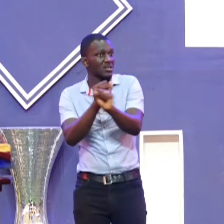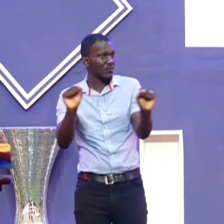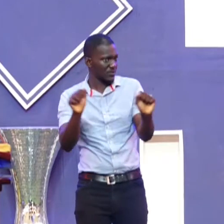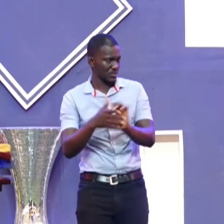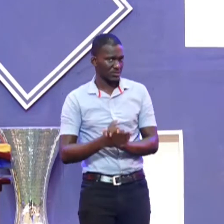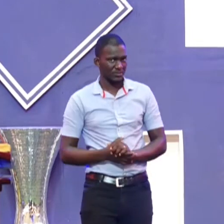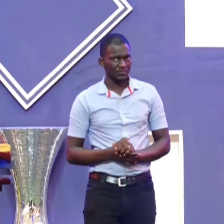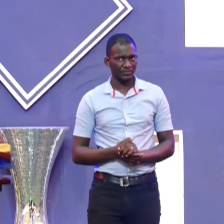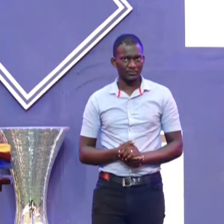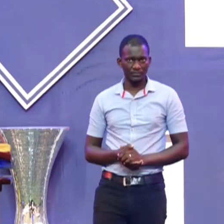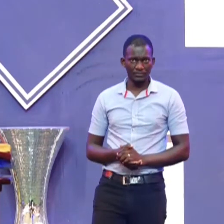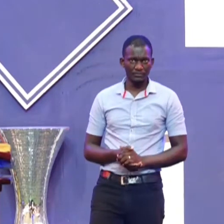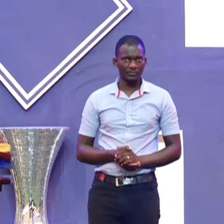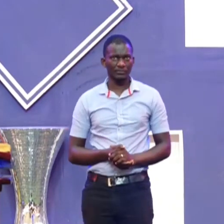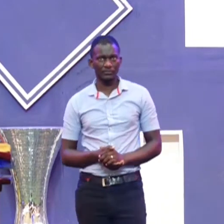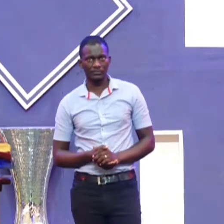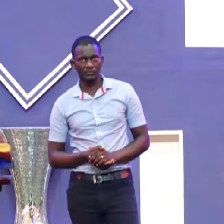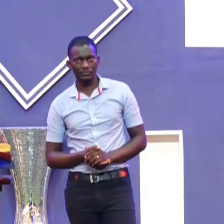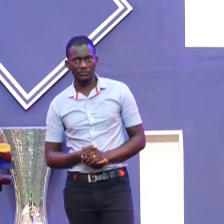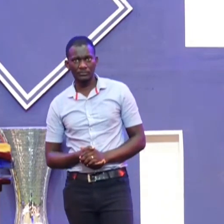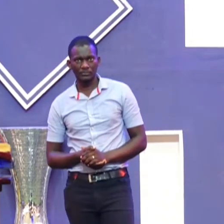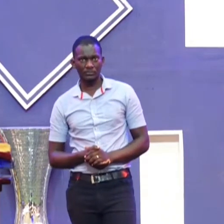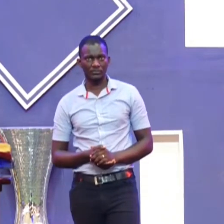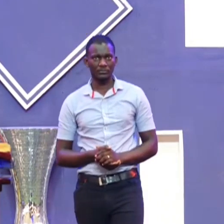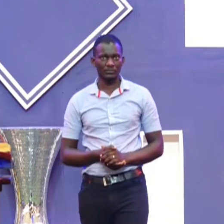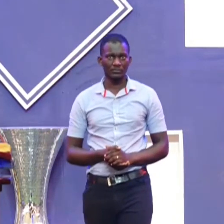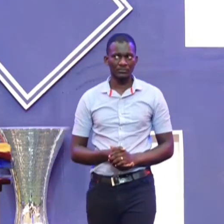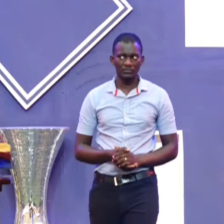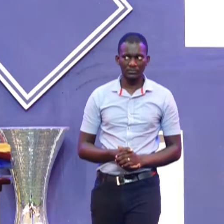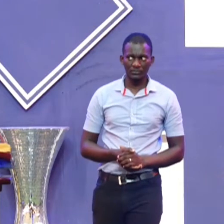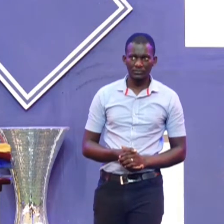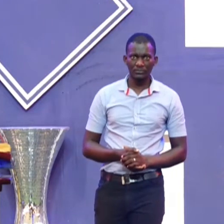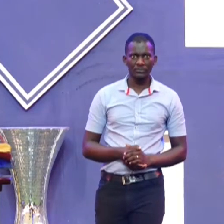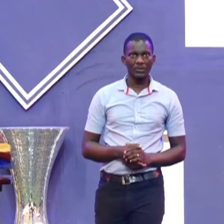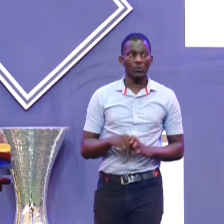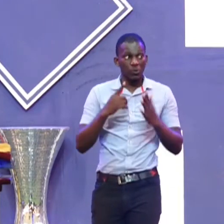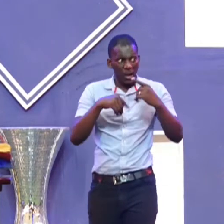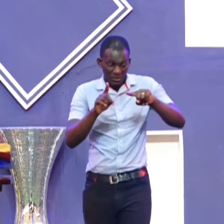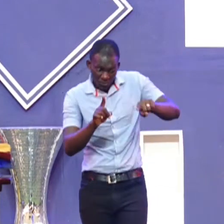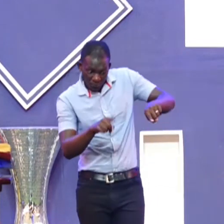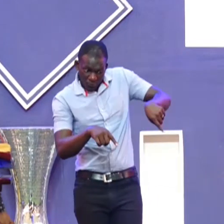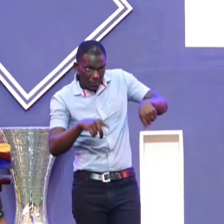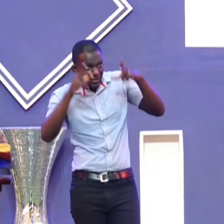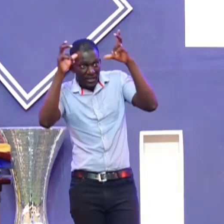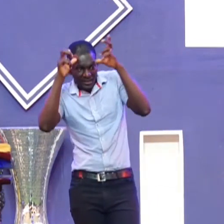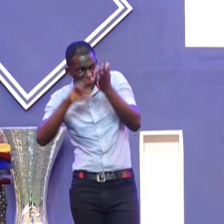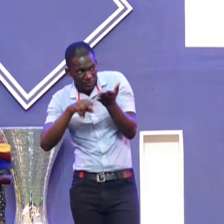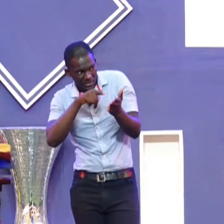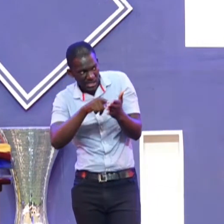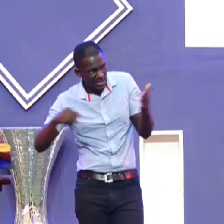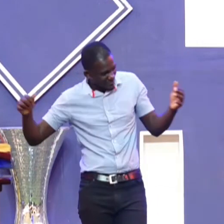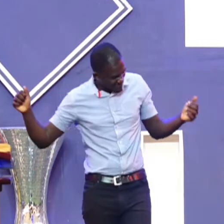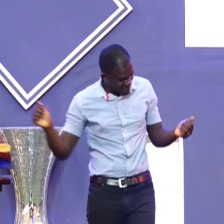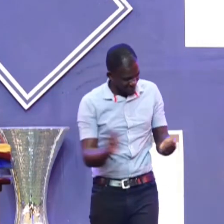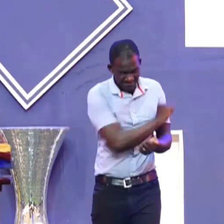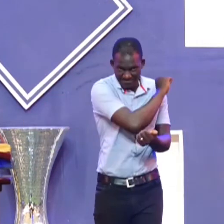three areas ought to be growing and be redeemed choleka yo setani waitira nakuba what you leave behind is what